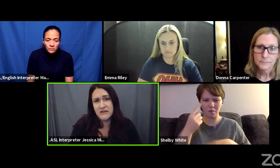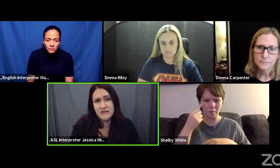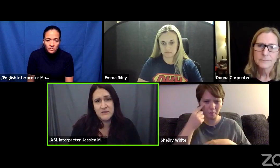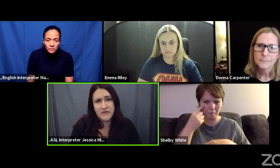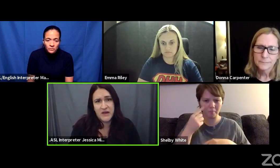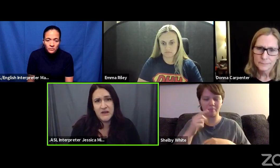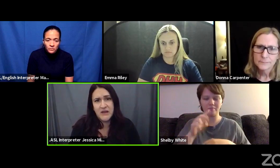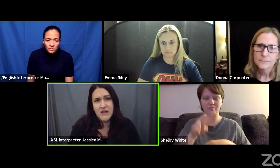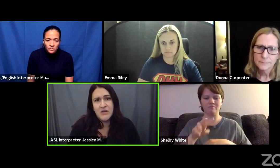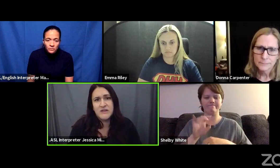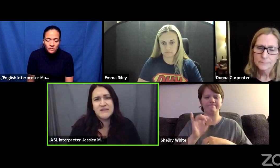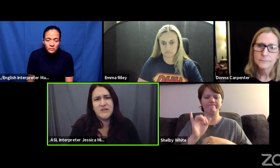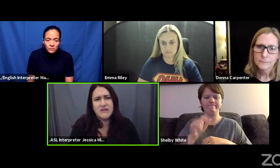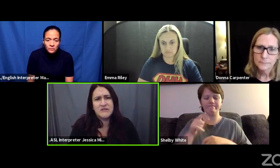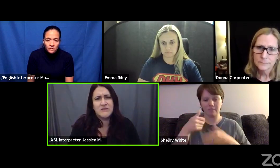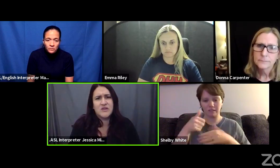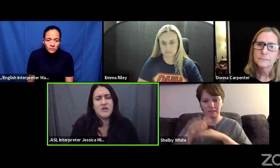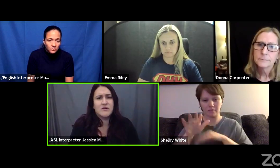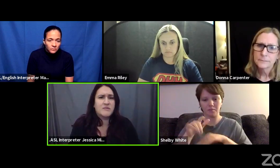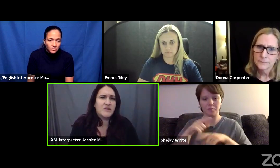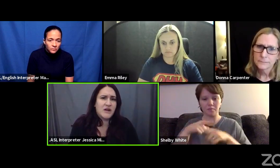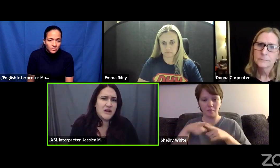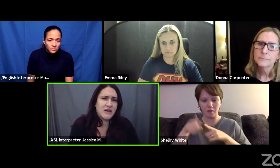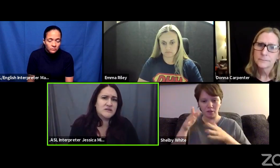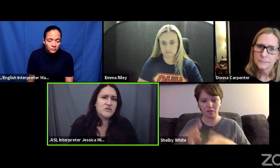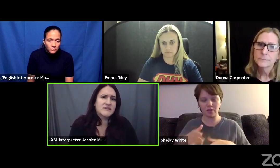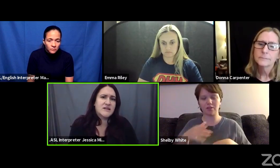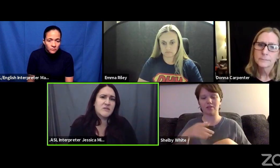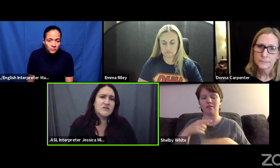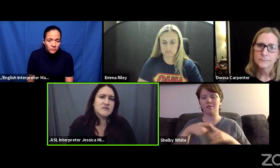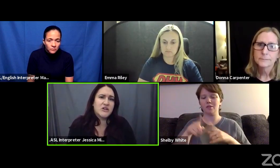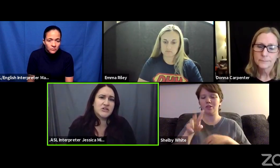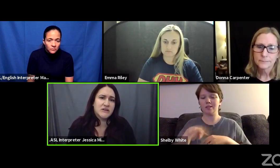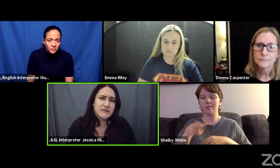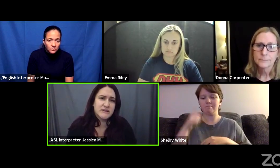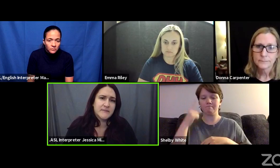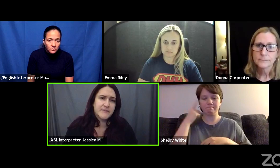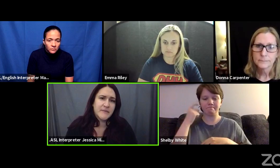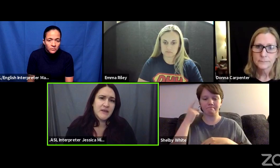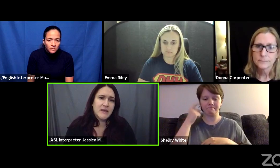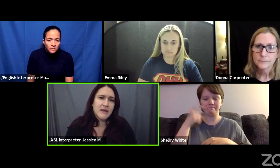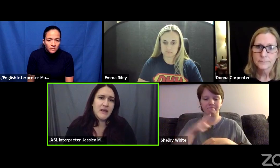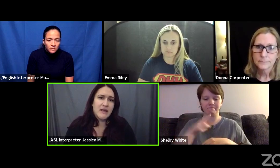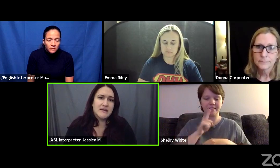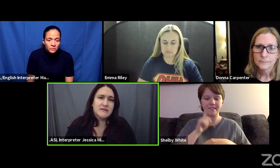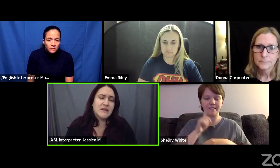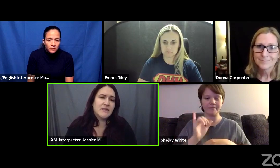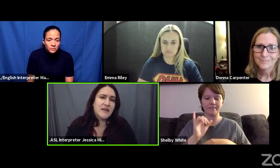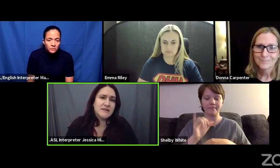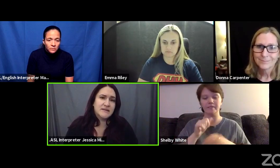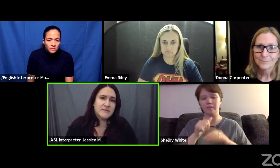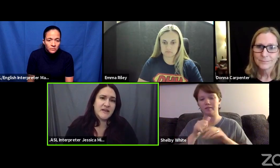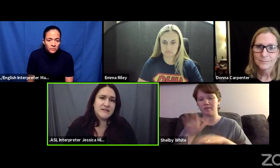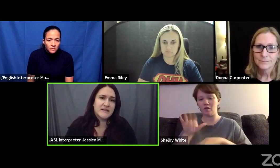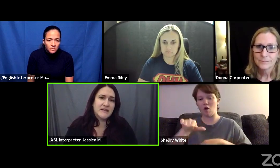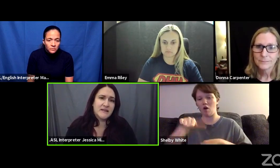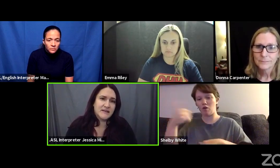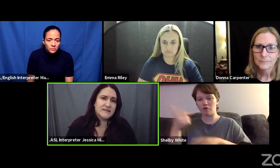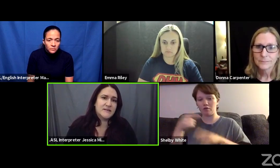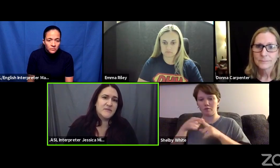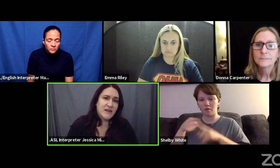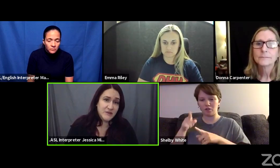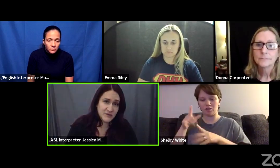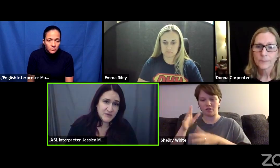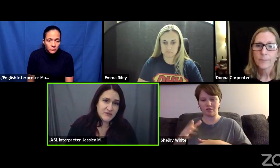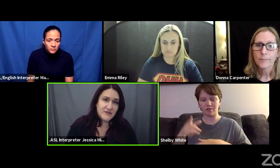and everything seemed fine, but it seemed like there was something wrong with my right eye. So they sent me to a specialist and they suspected